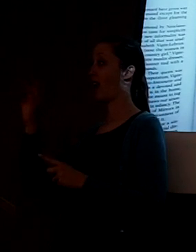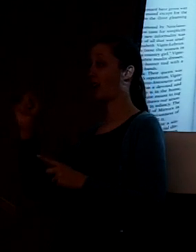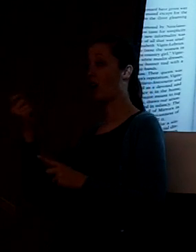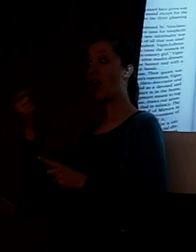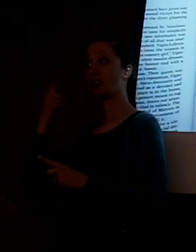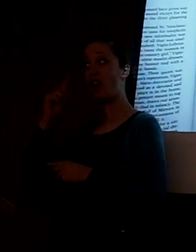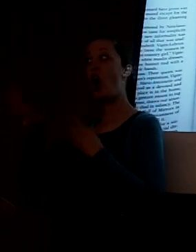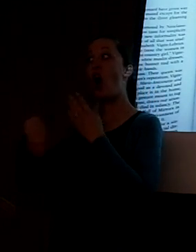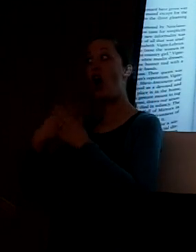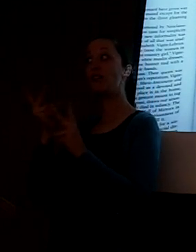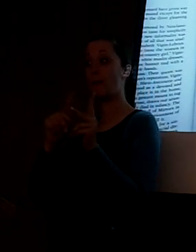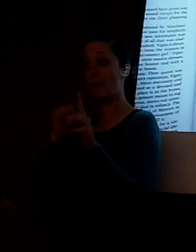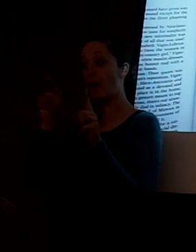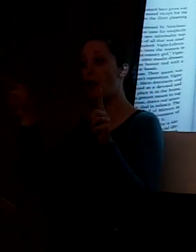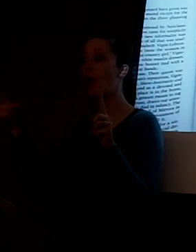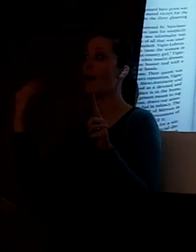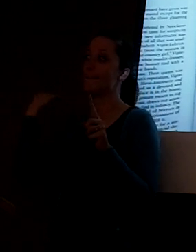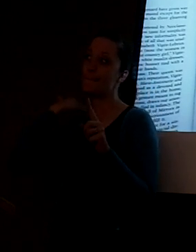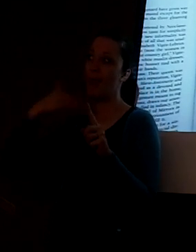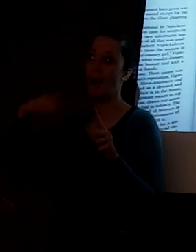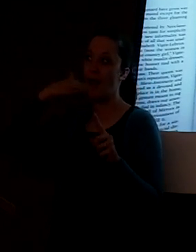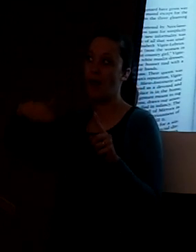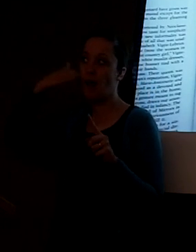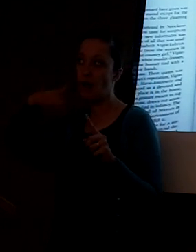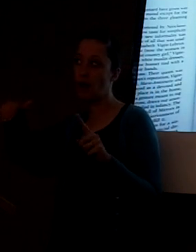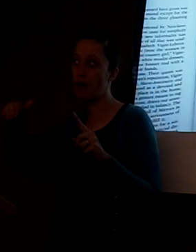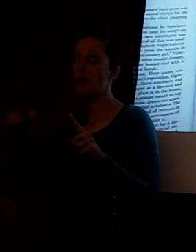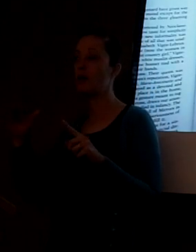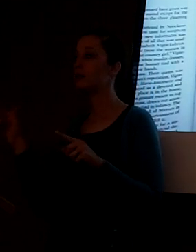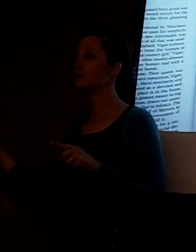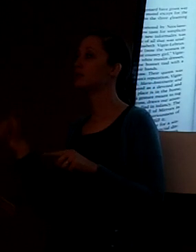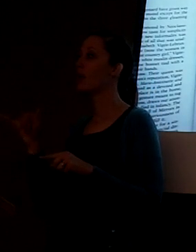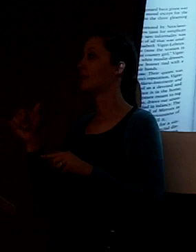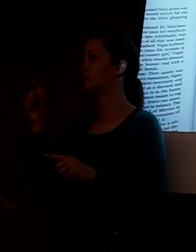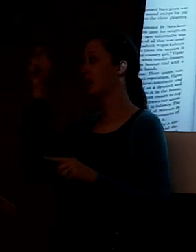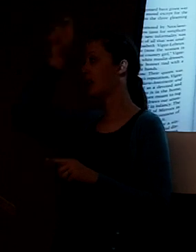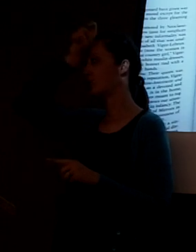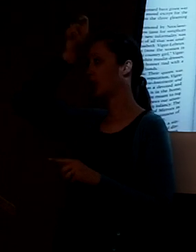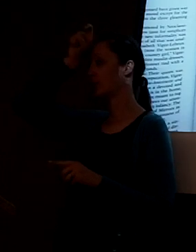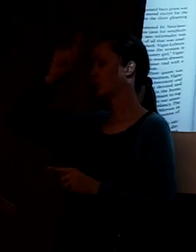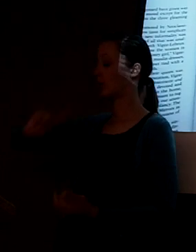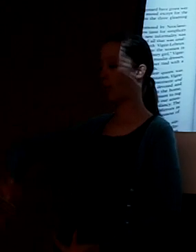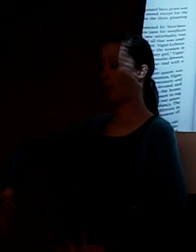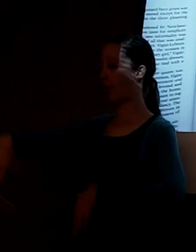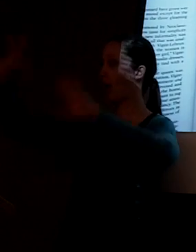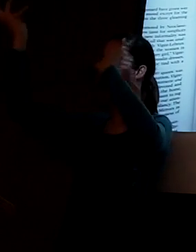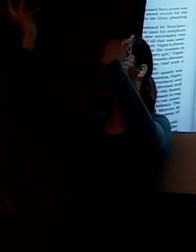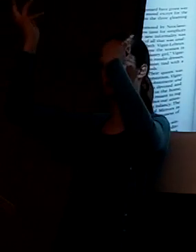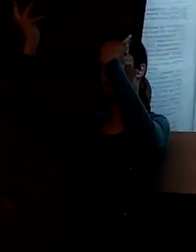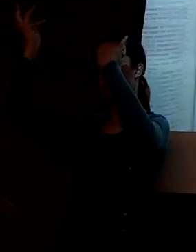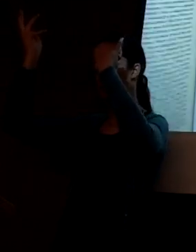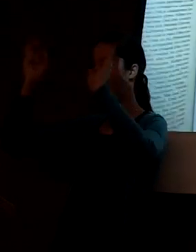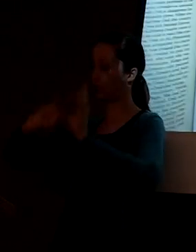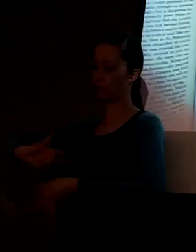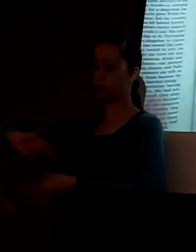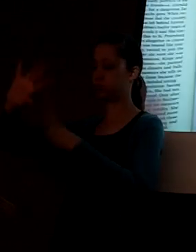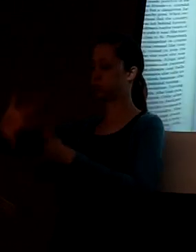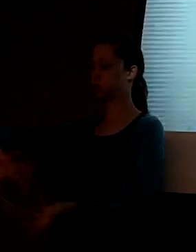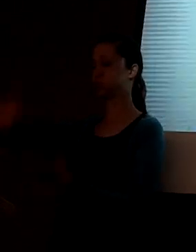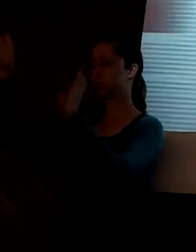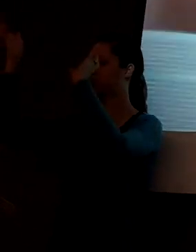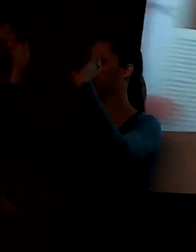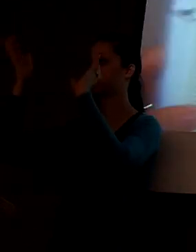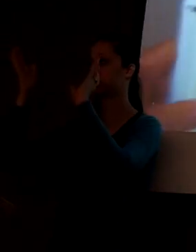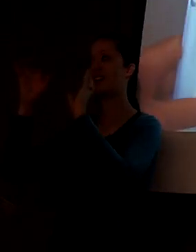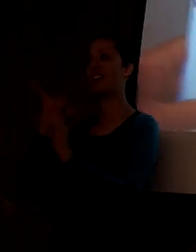no stopping. And so that's like in Egypt right now, it's utter chaos, and